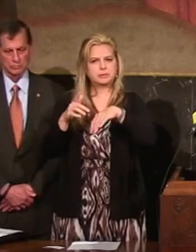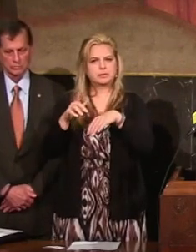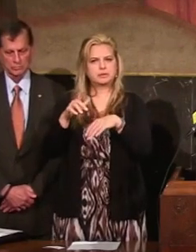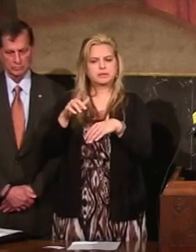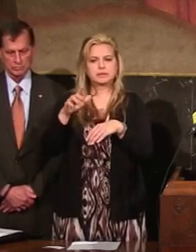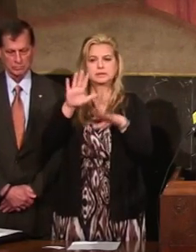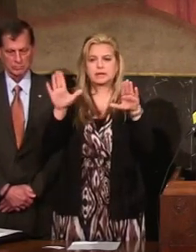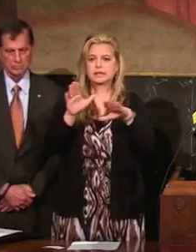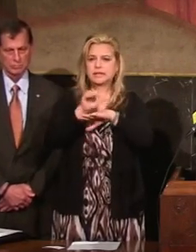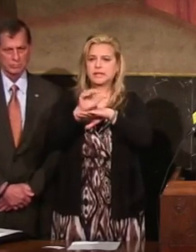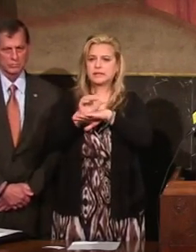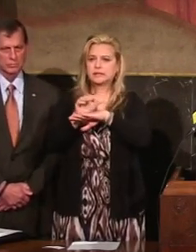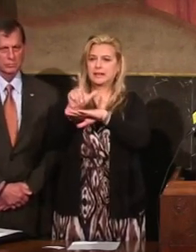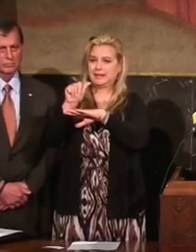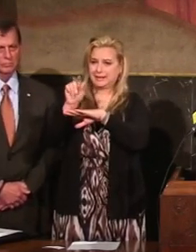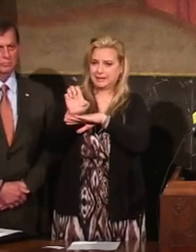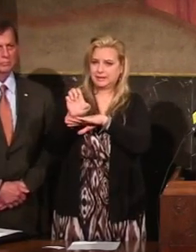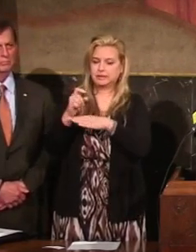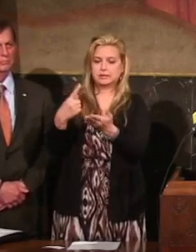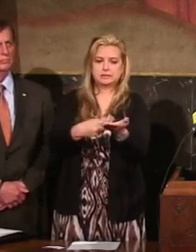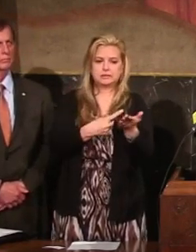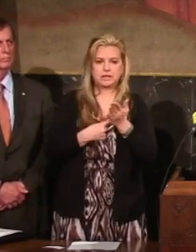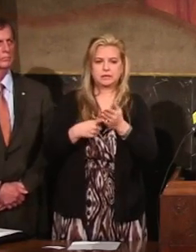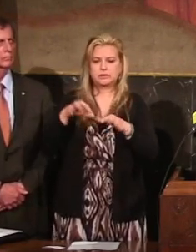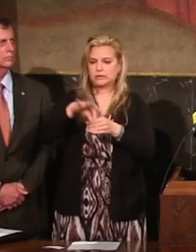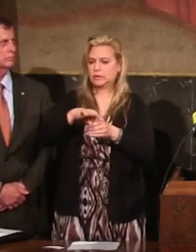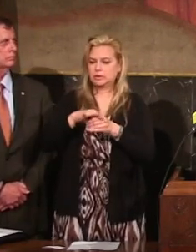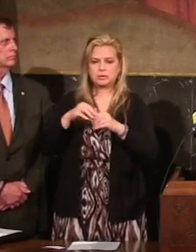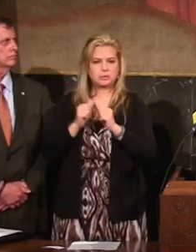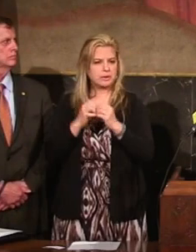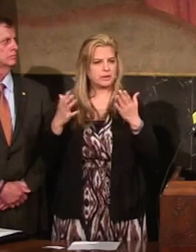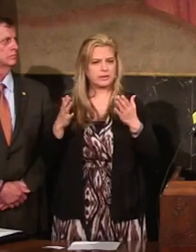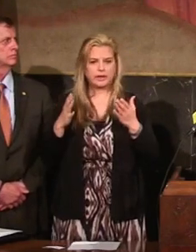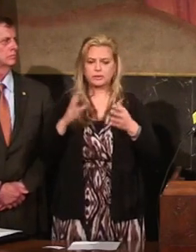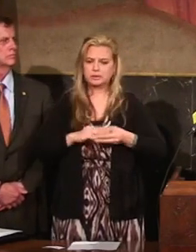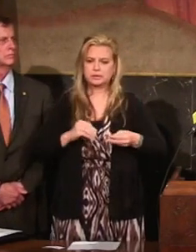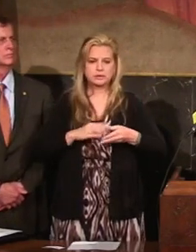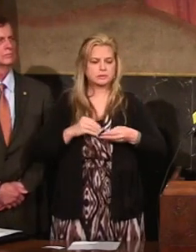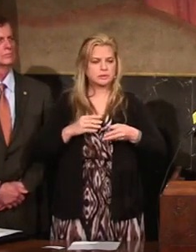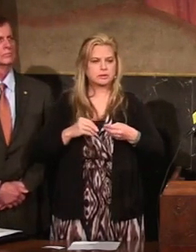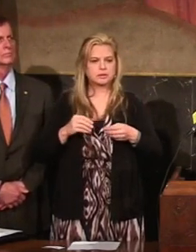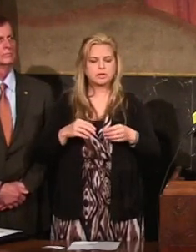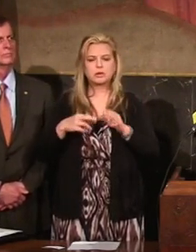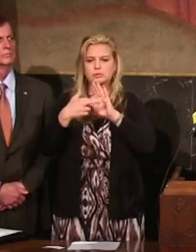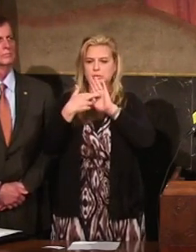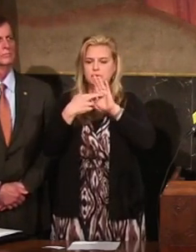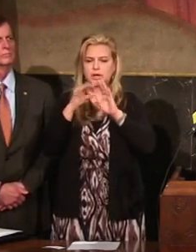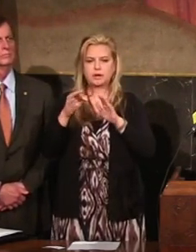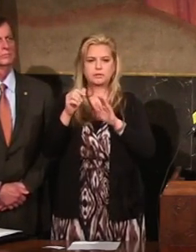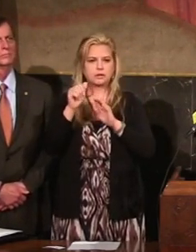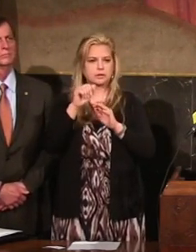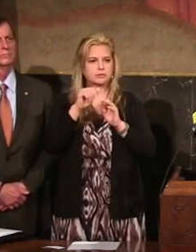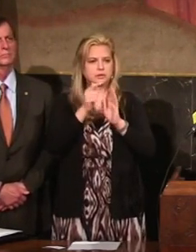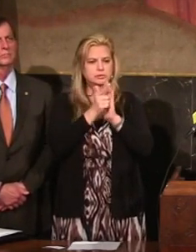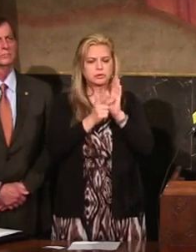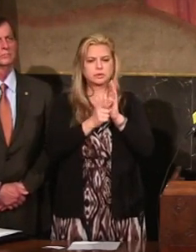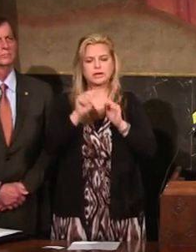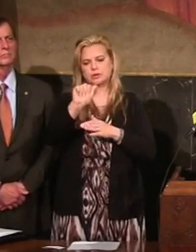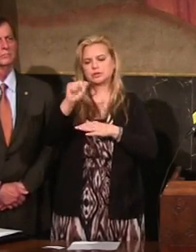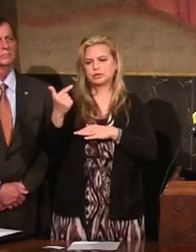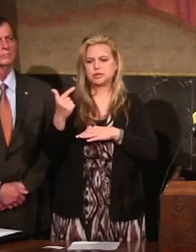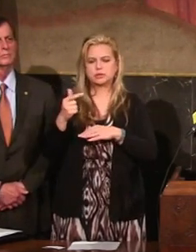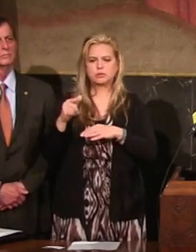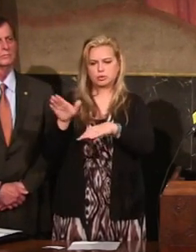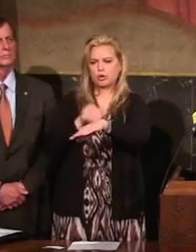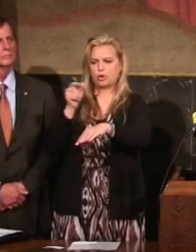evening, discussed and voted upon with no testimony whatsoever, except that a representative of the Attorney General was called upon to speak at one point during the